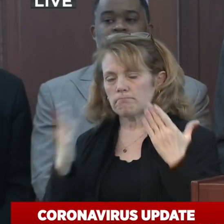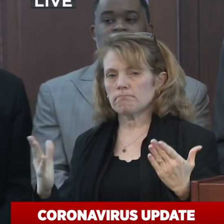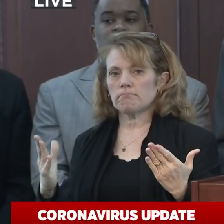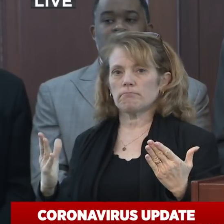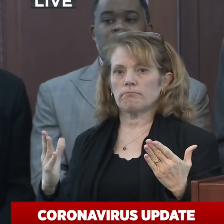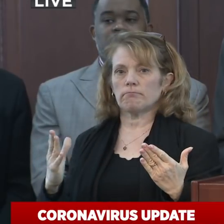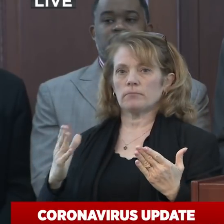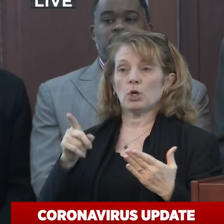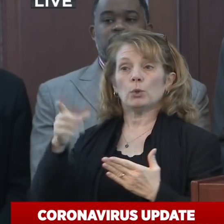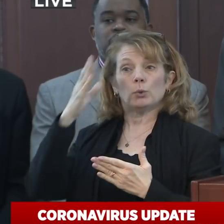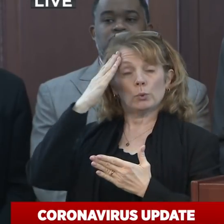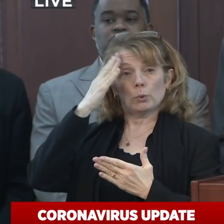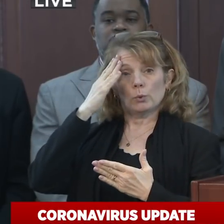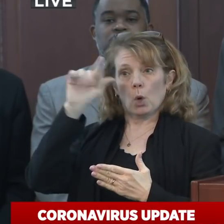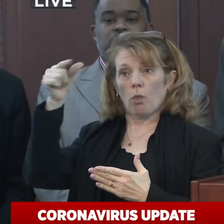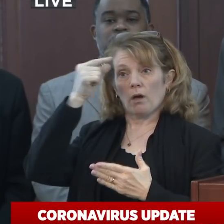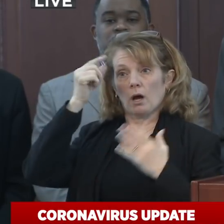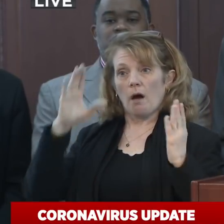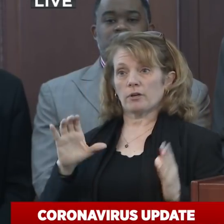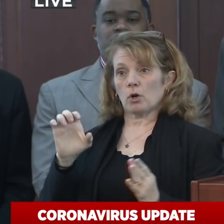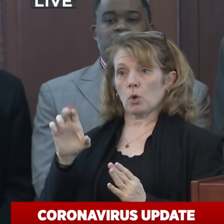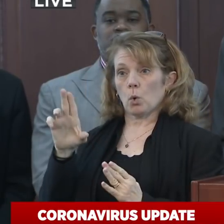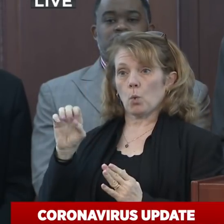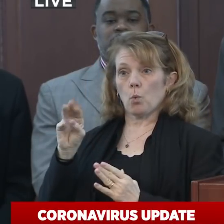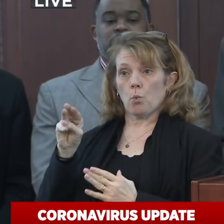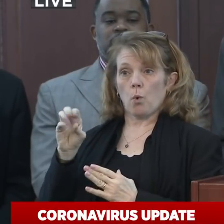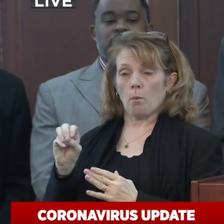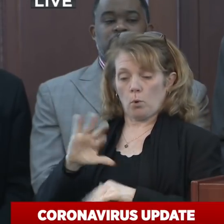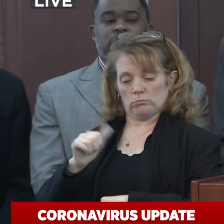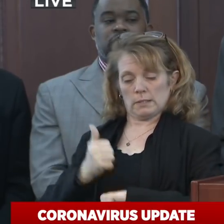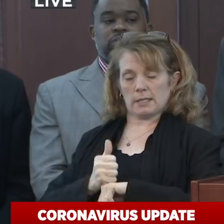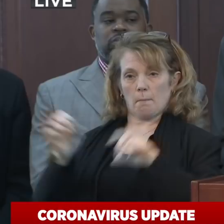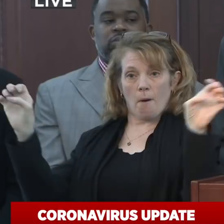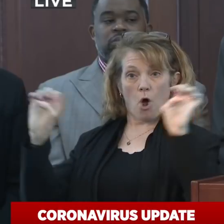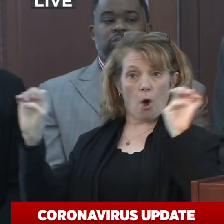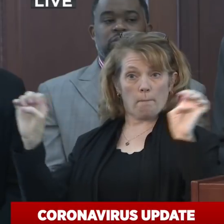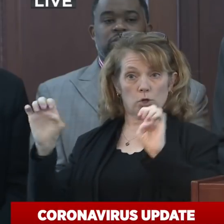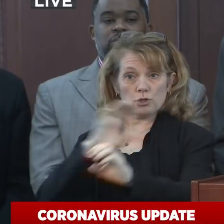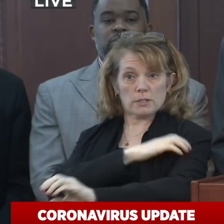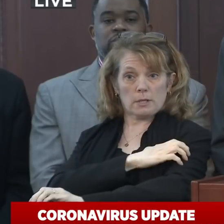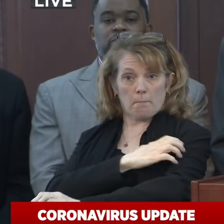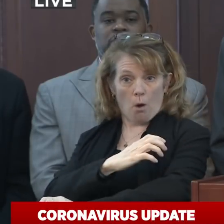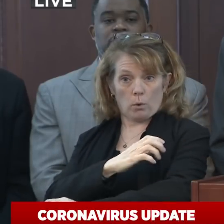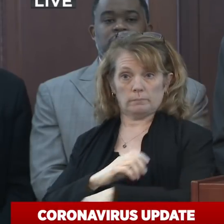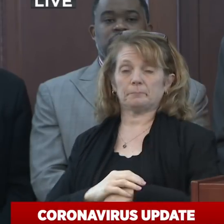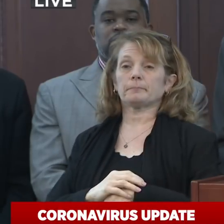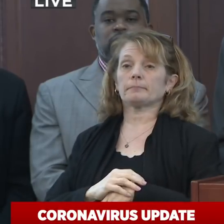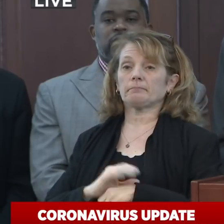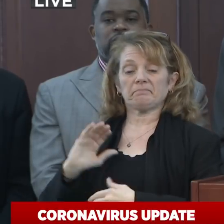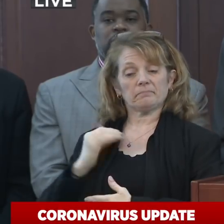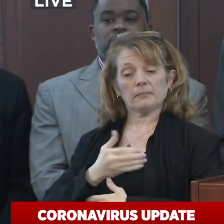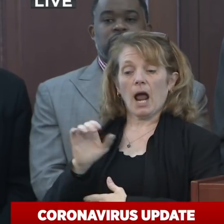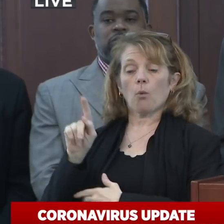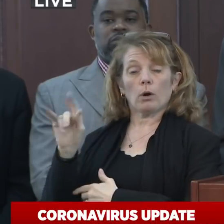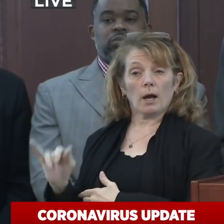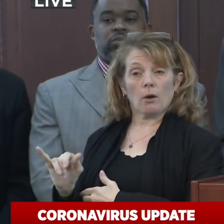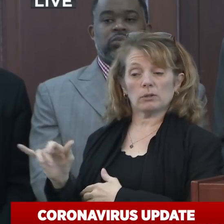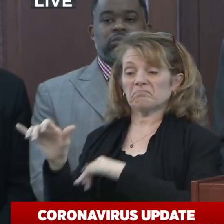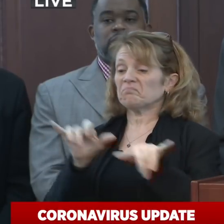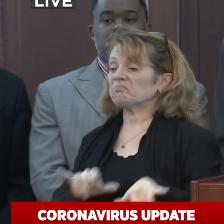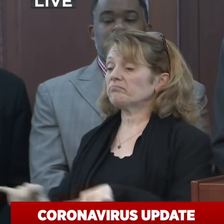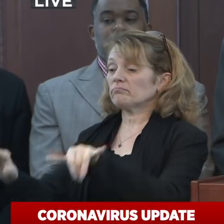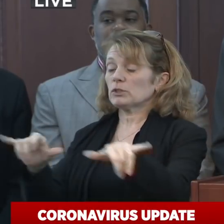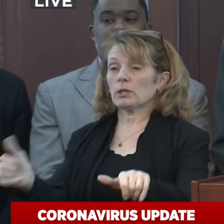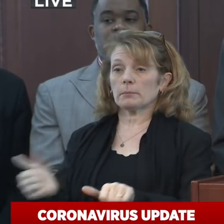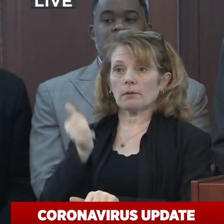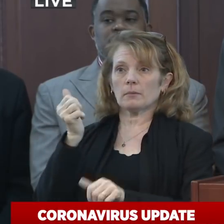weekend, Governor Cuomo enacted emergency powers, and that basically means that our county, like all the counties, will have more access